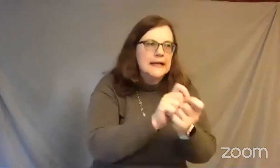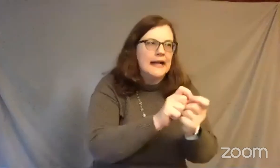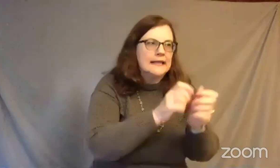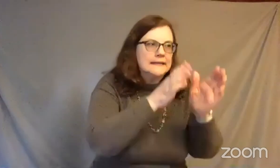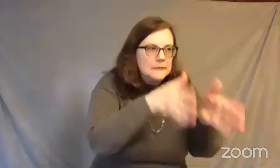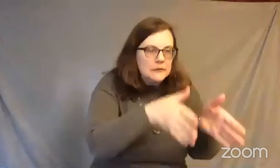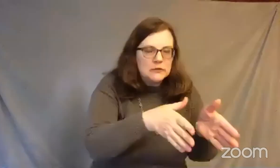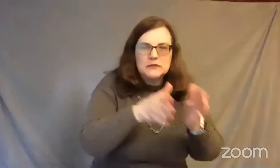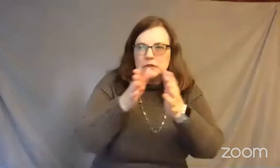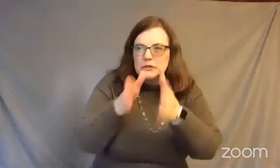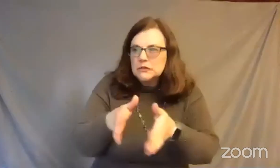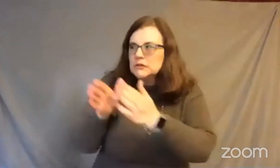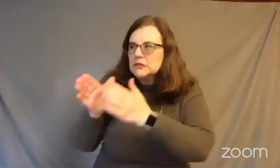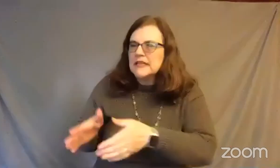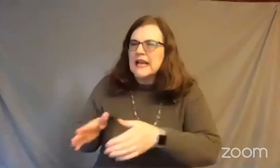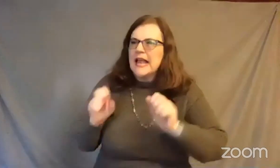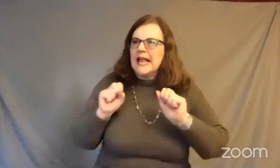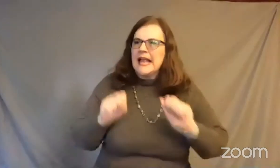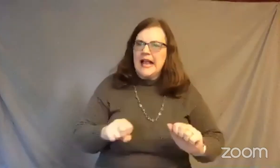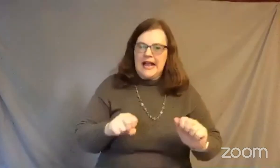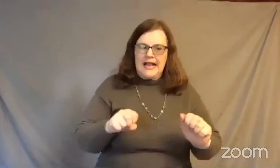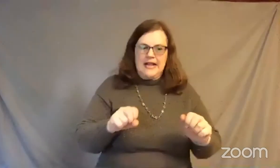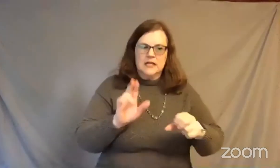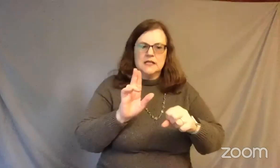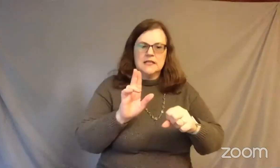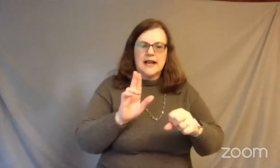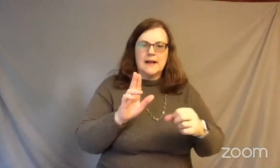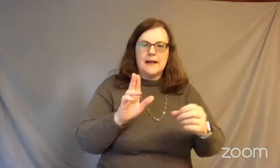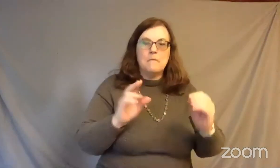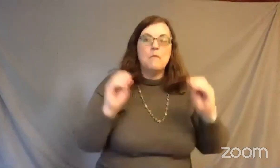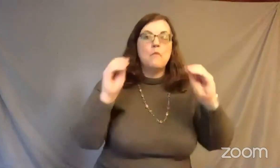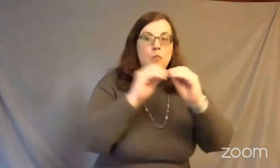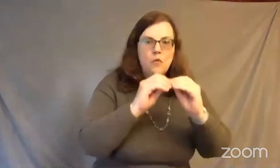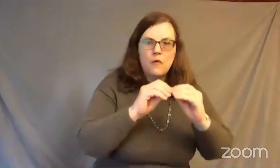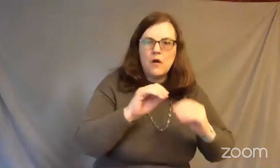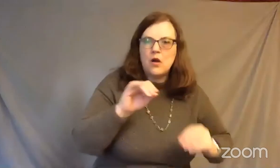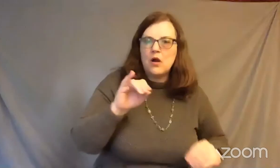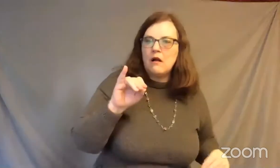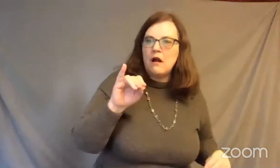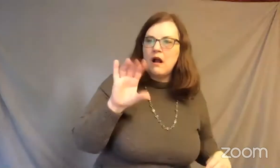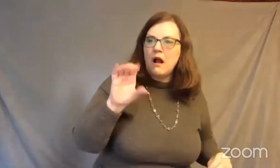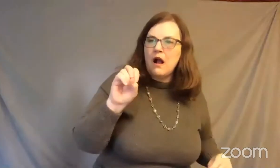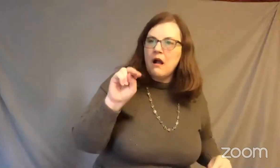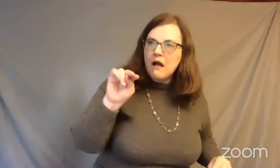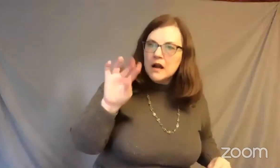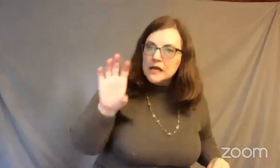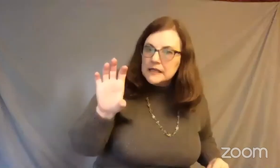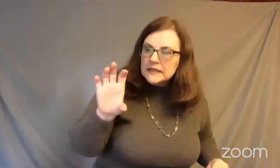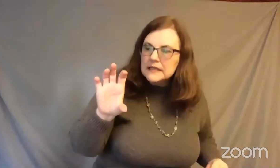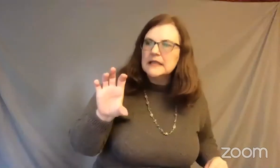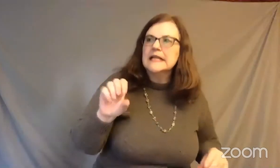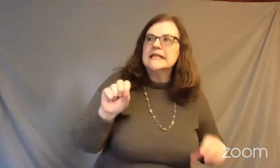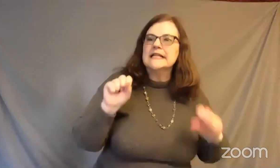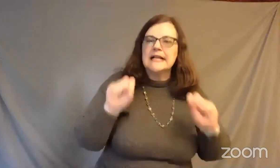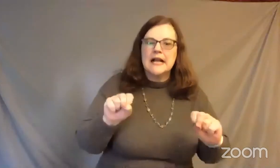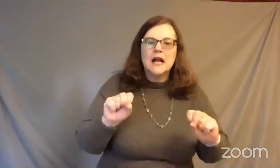showing things in space can show 3 dimensions. You can show multiple individuals in a conversation. It's